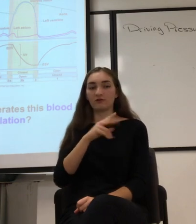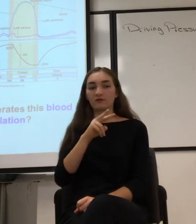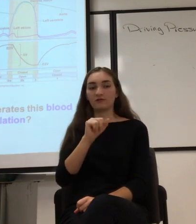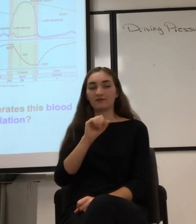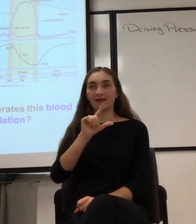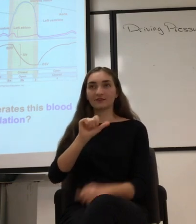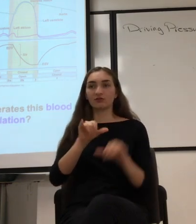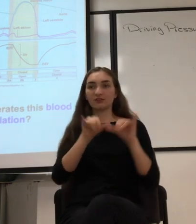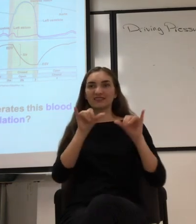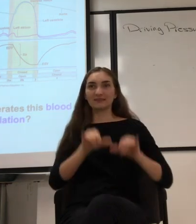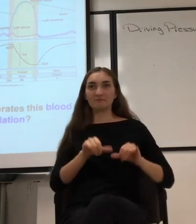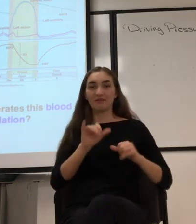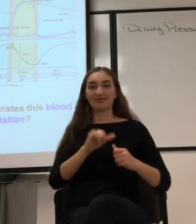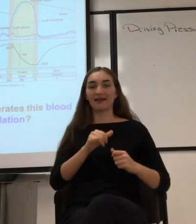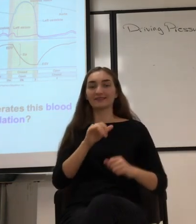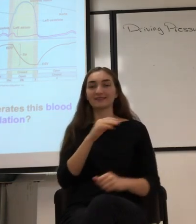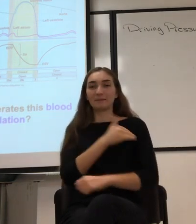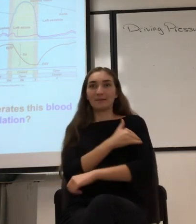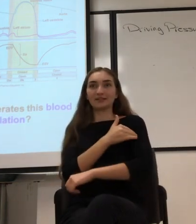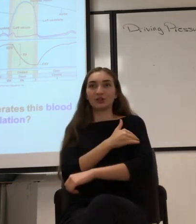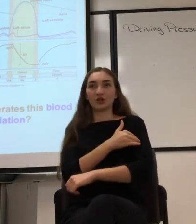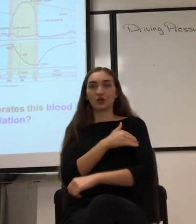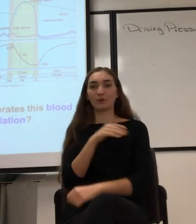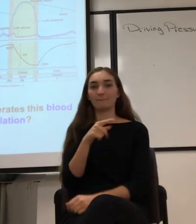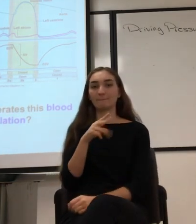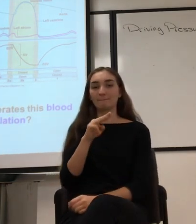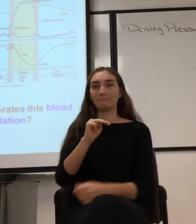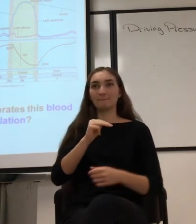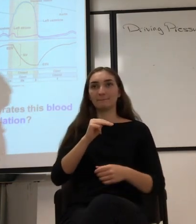pump, the left ventricle.